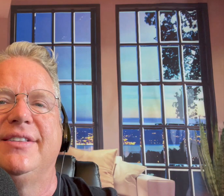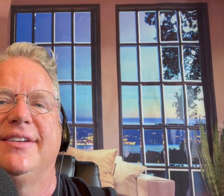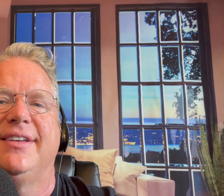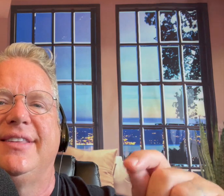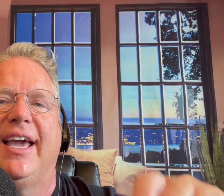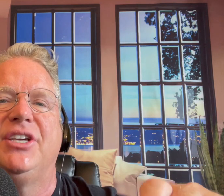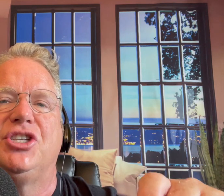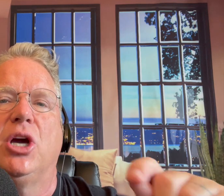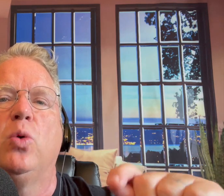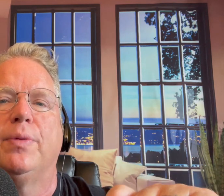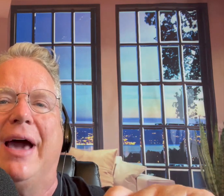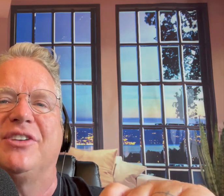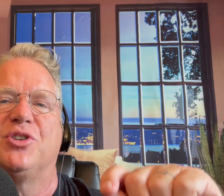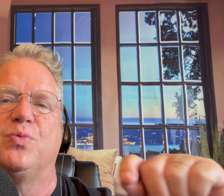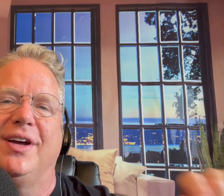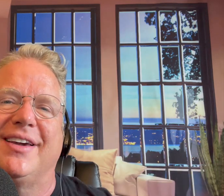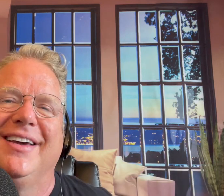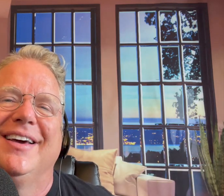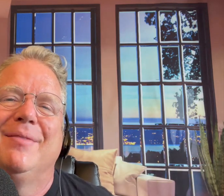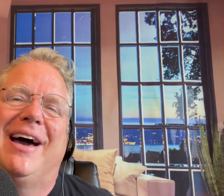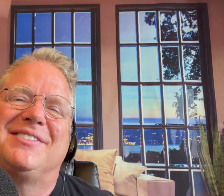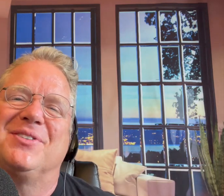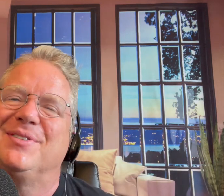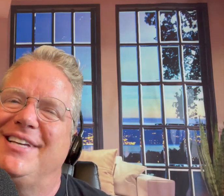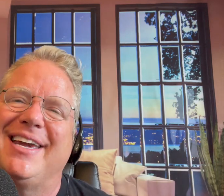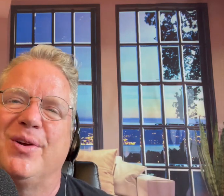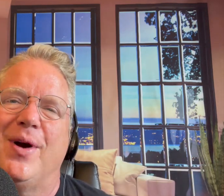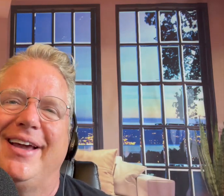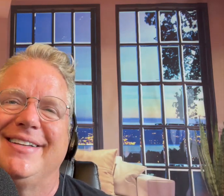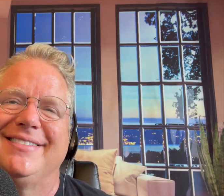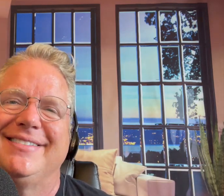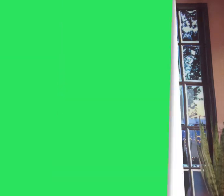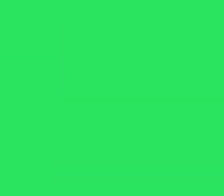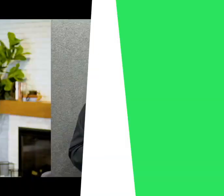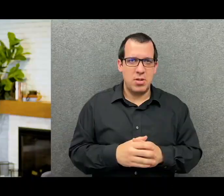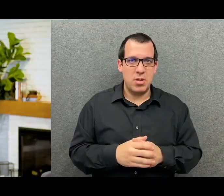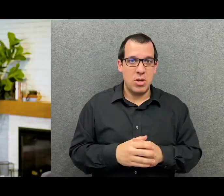dive into today's show with Pastor Rick. Pastor, take it away.